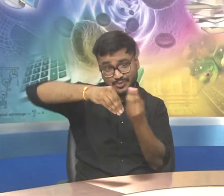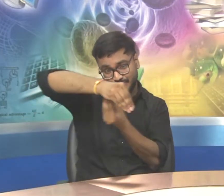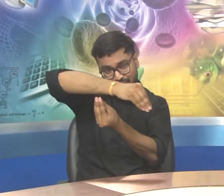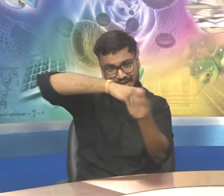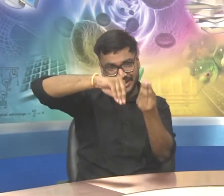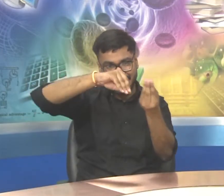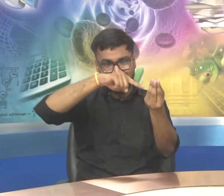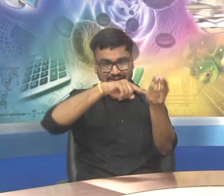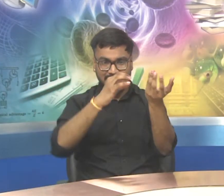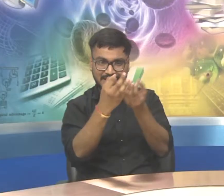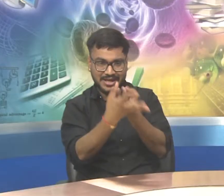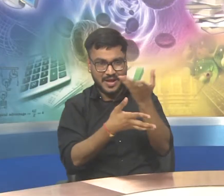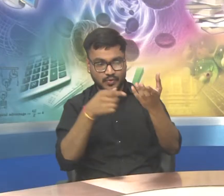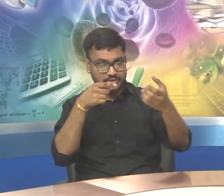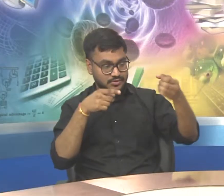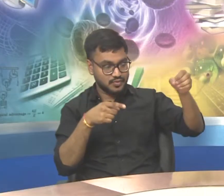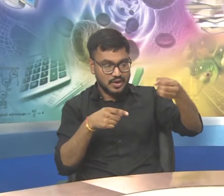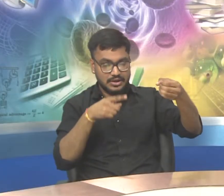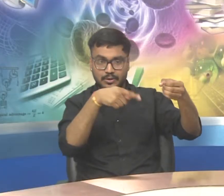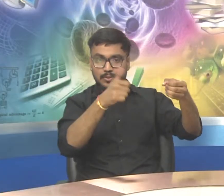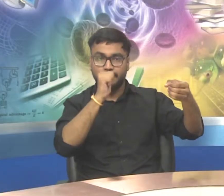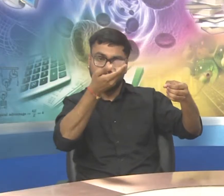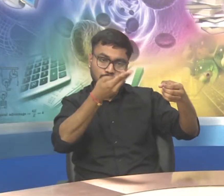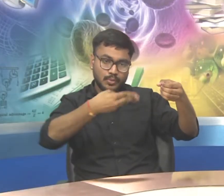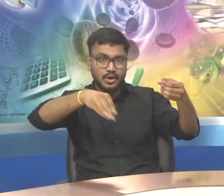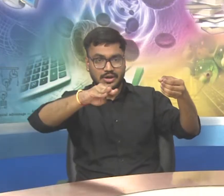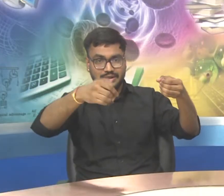This prevents accidents and fire.